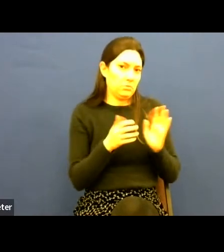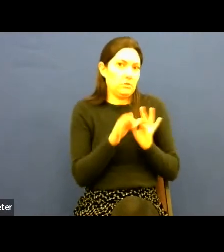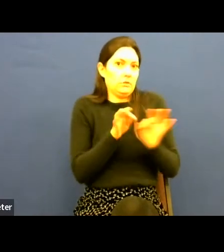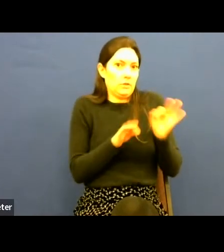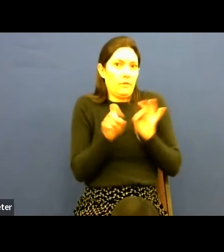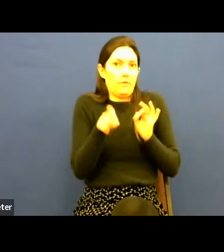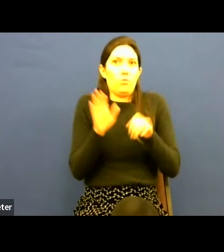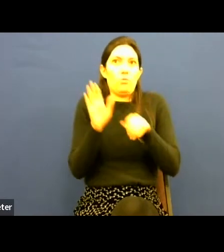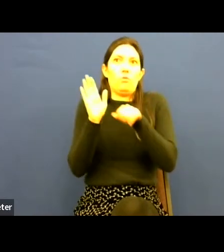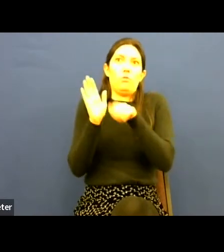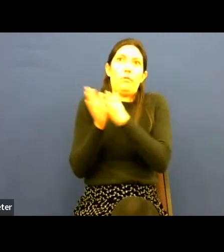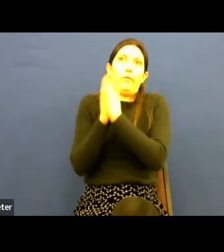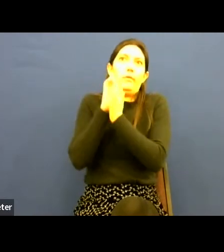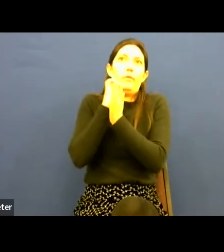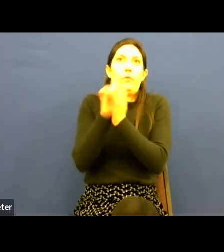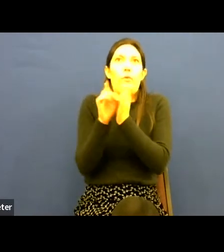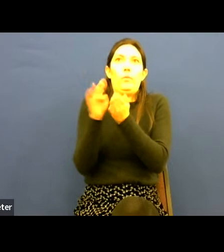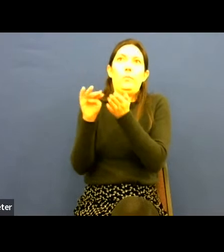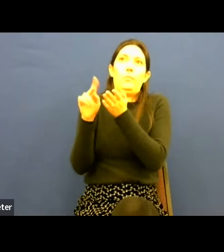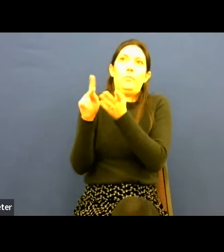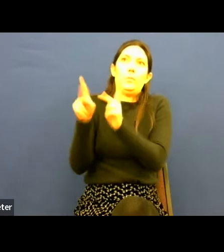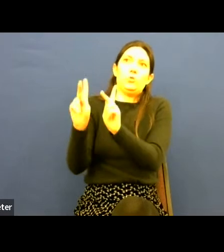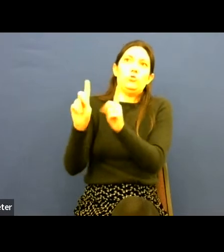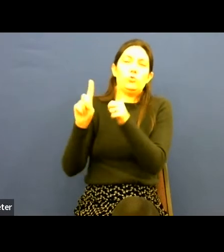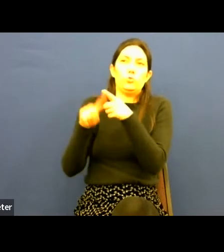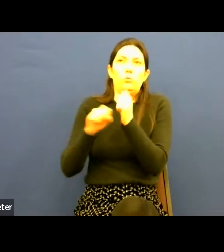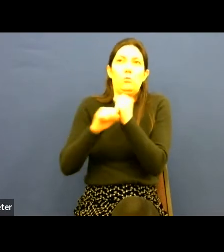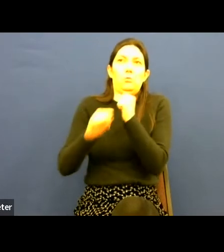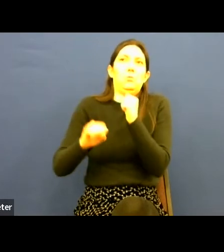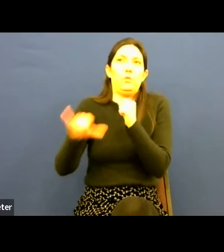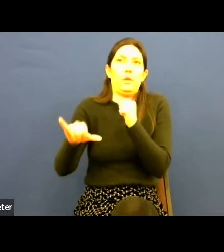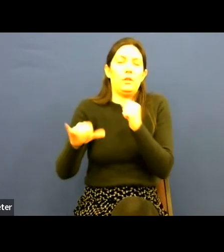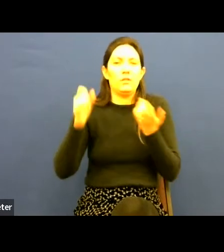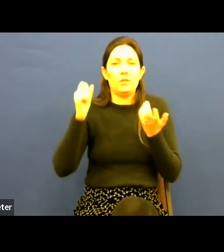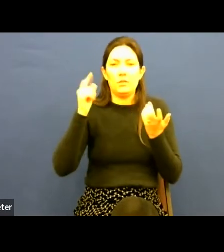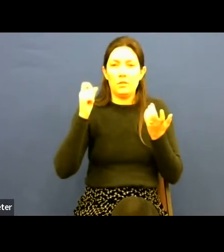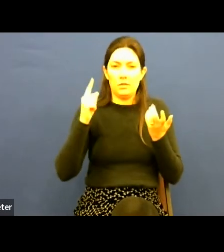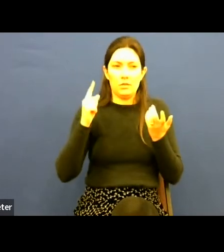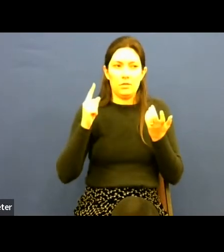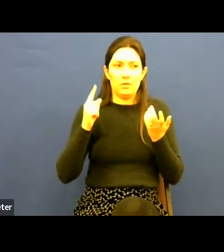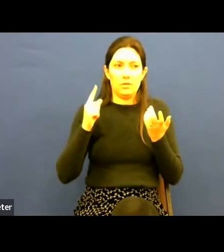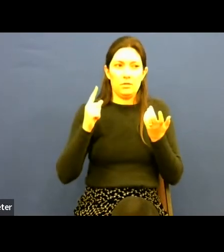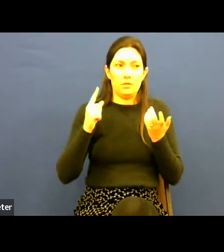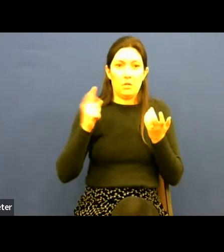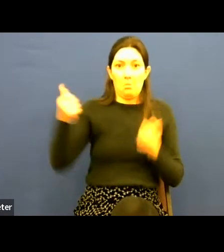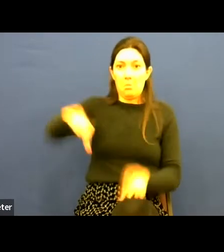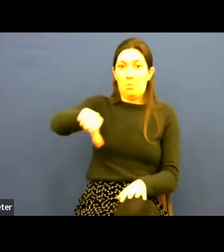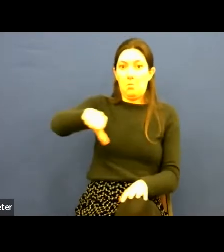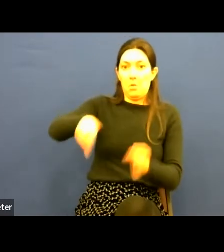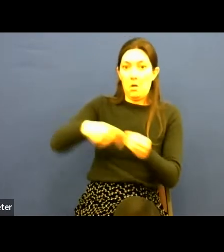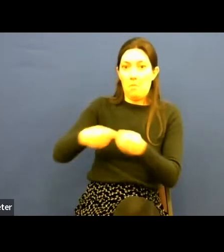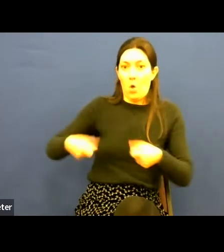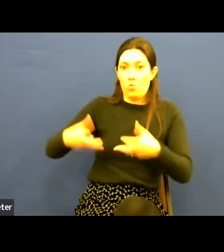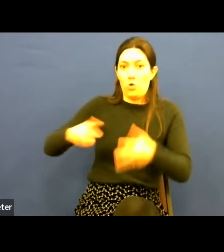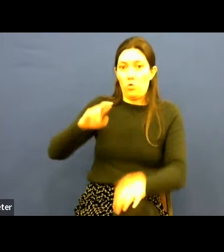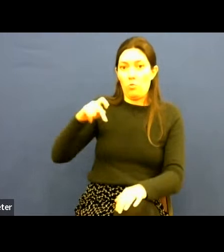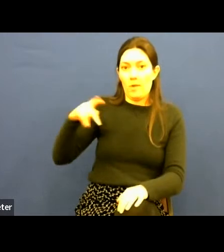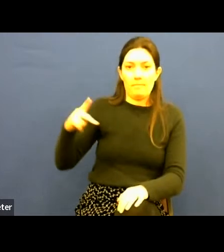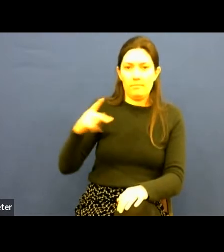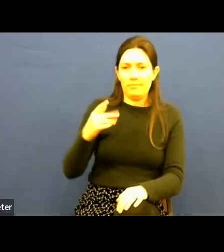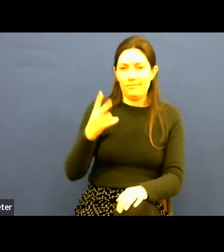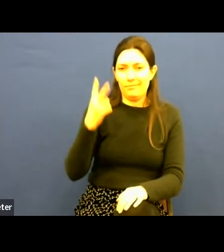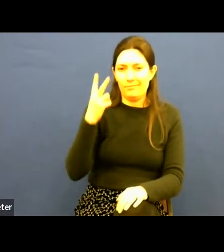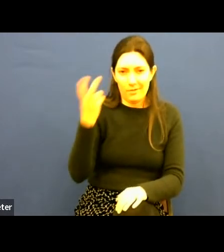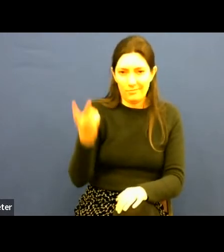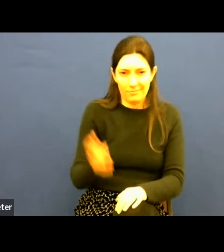I will also say I'm not aware of any variance for a wheelchair ramp ever getting turned down. Now, maybe if somebody tried to do